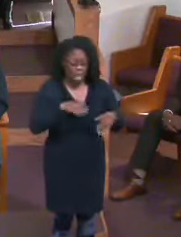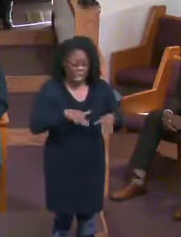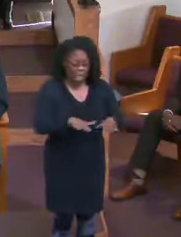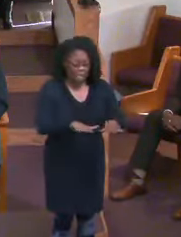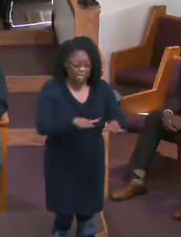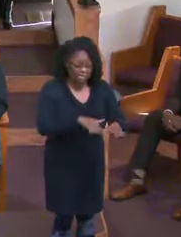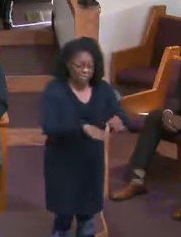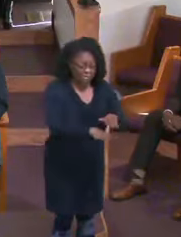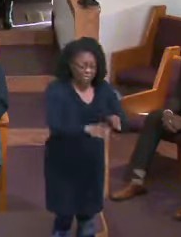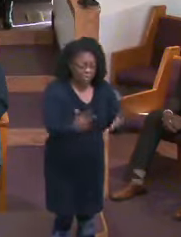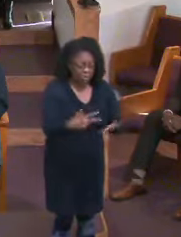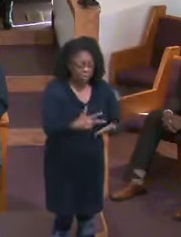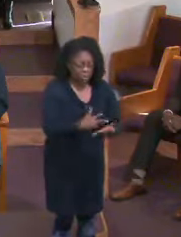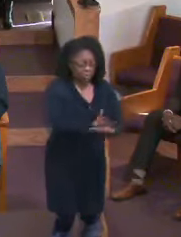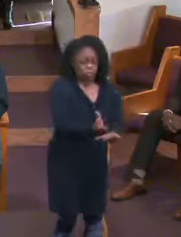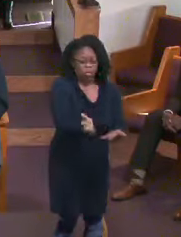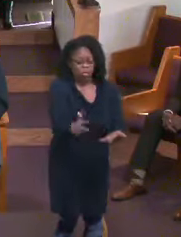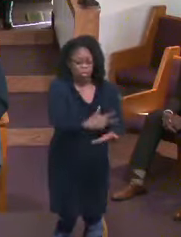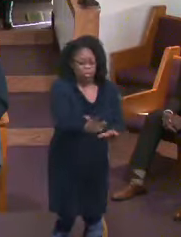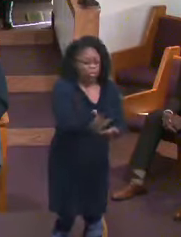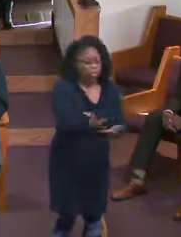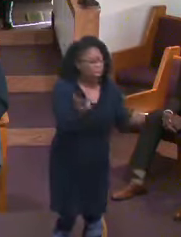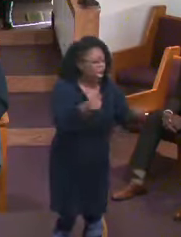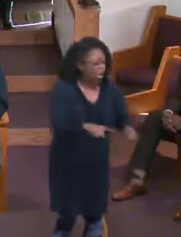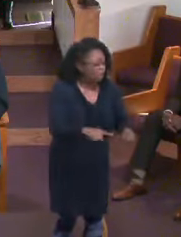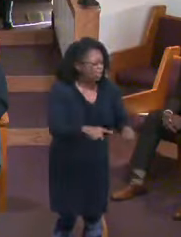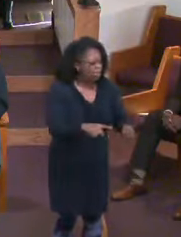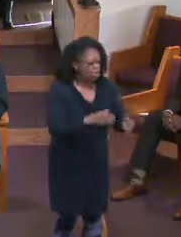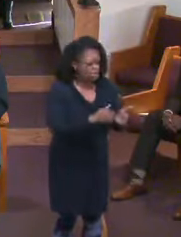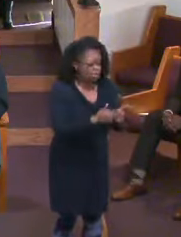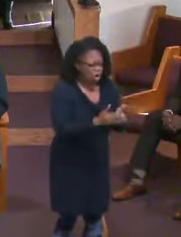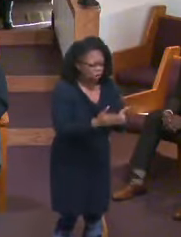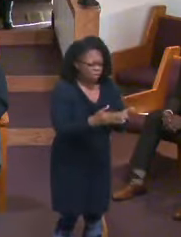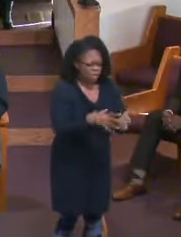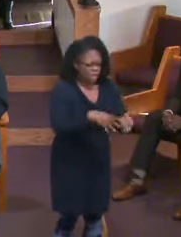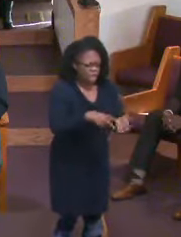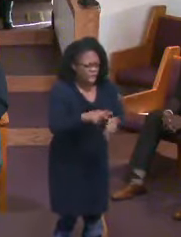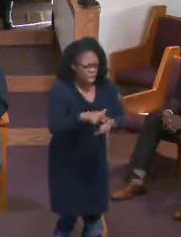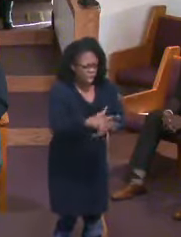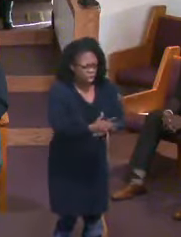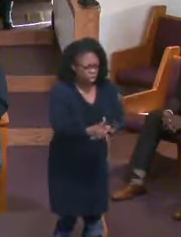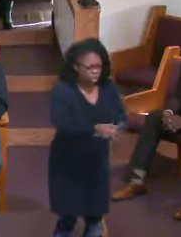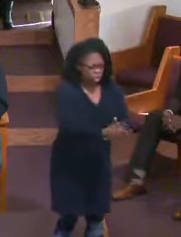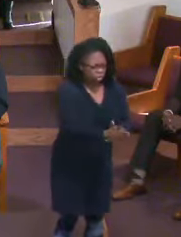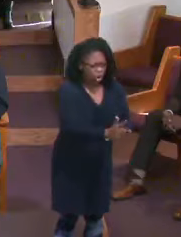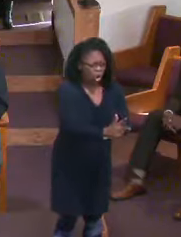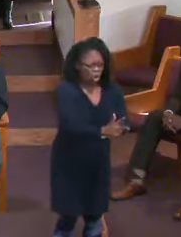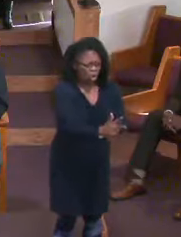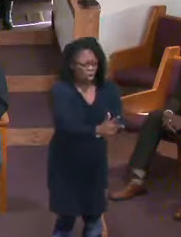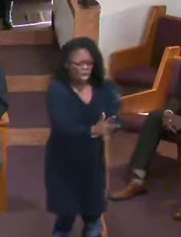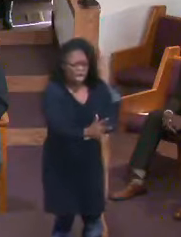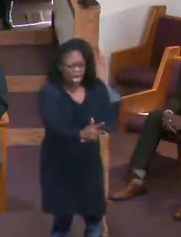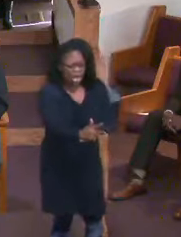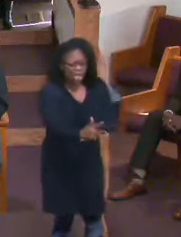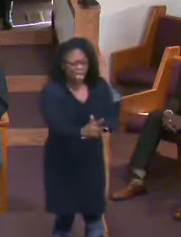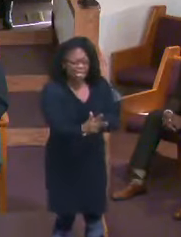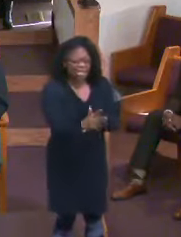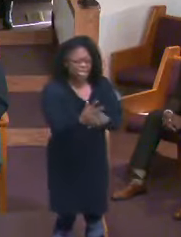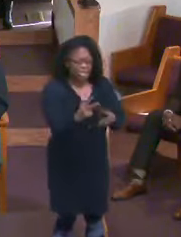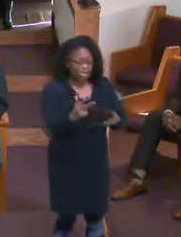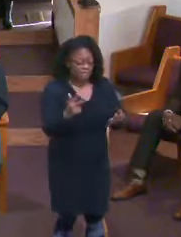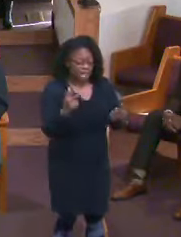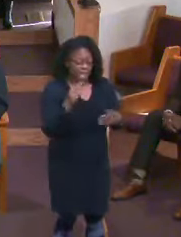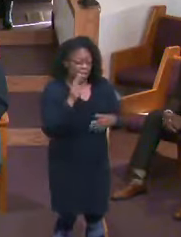driving, because you often lose complete control and you are at the mercy of the ice under your